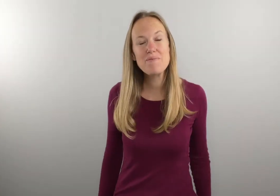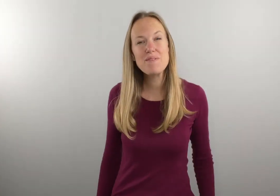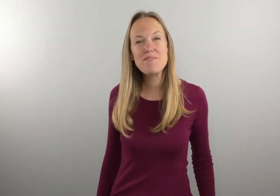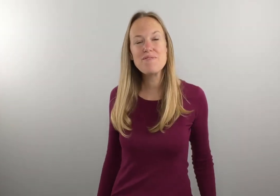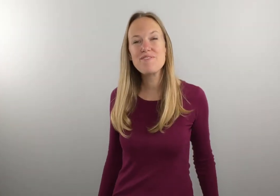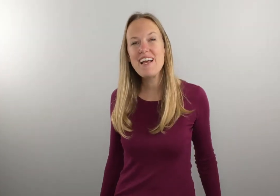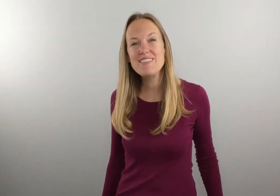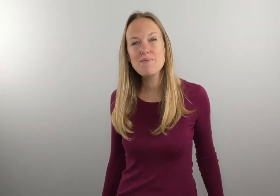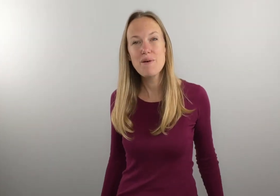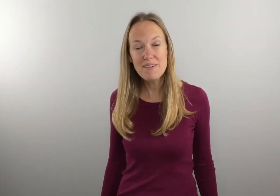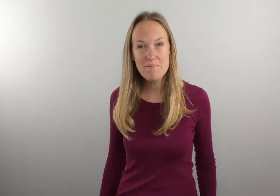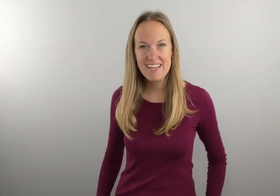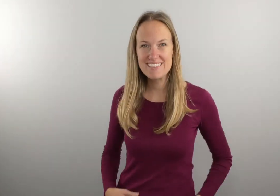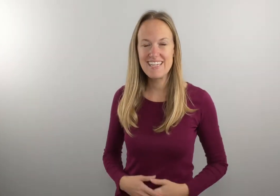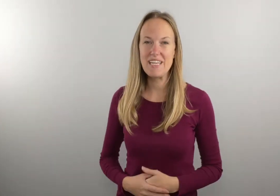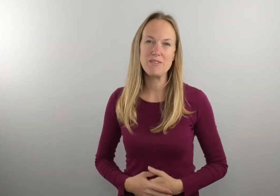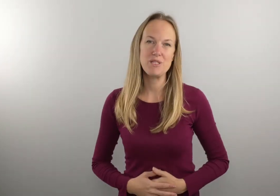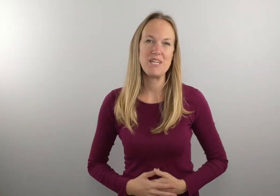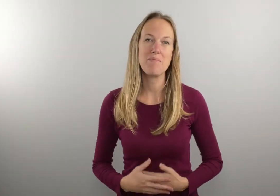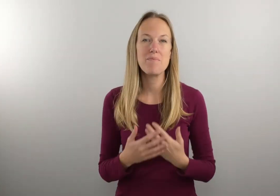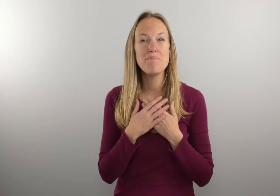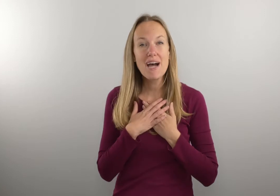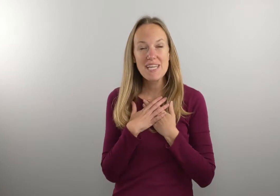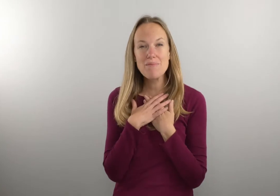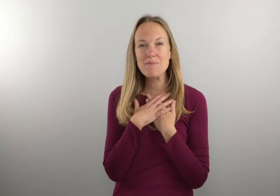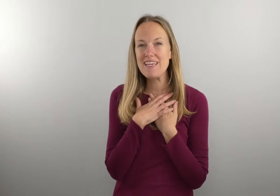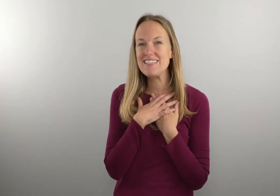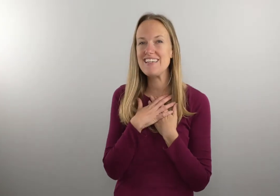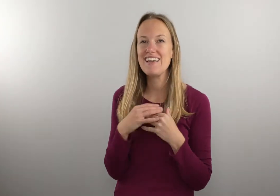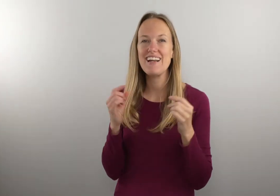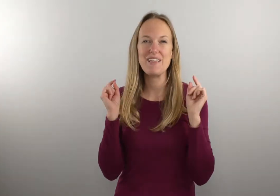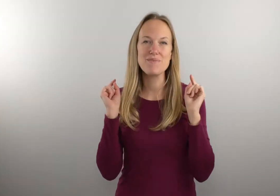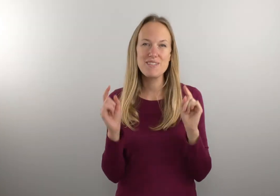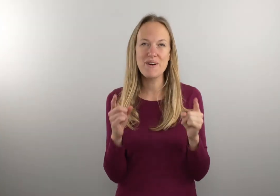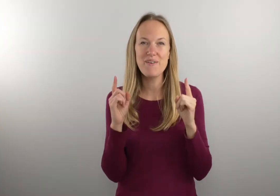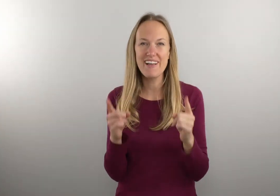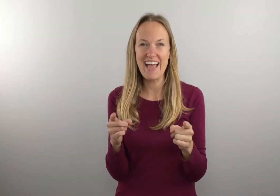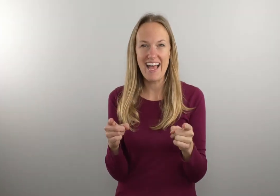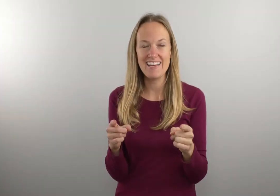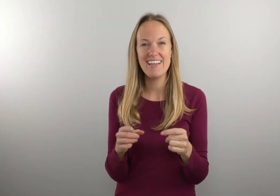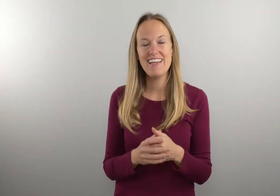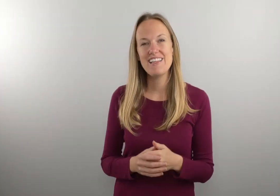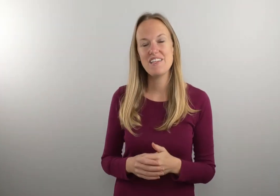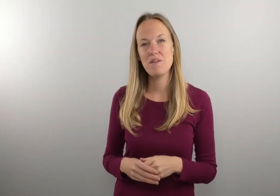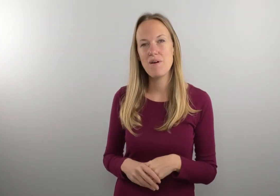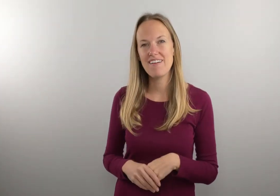my beautiful friends. Welcome back to Sign Language Worship. My name is Mandy and I am so glad that you are